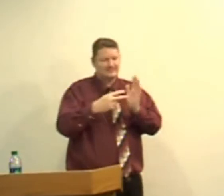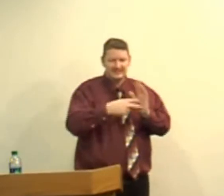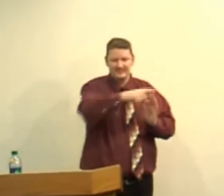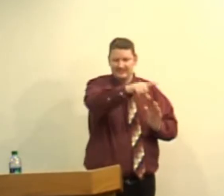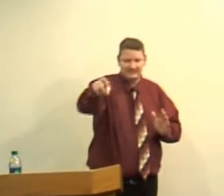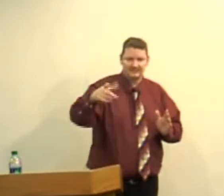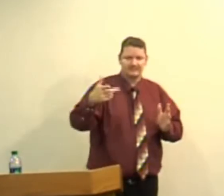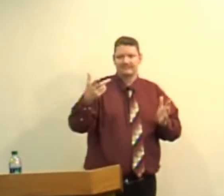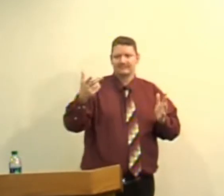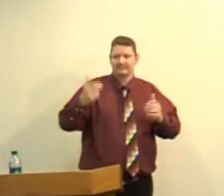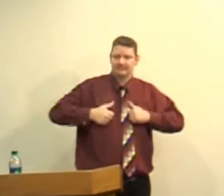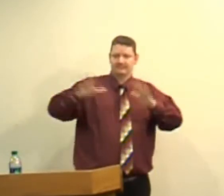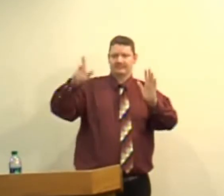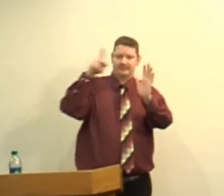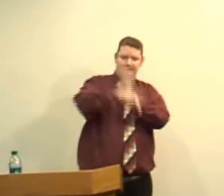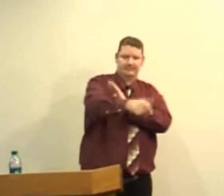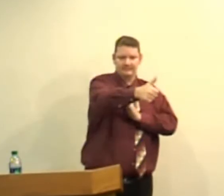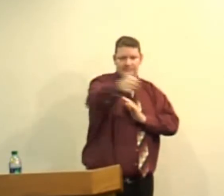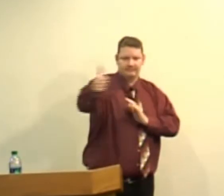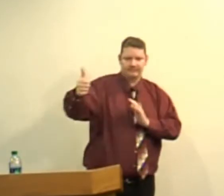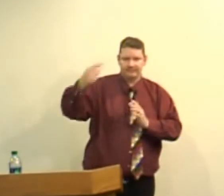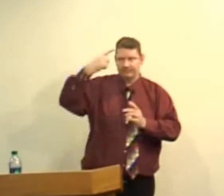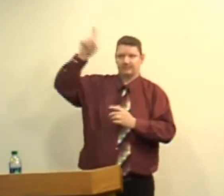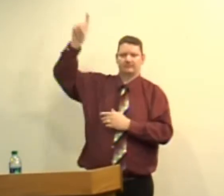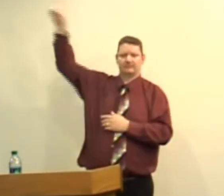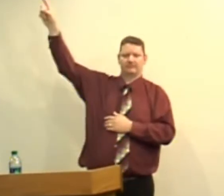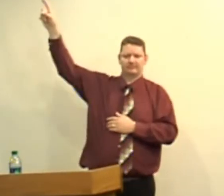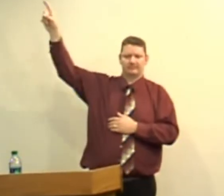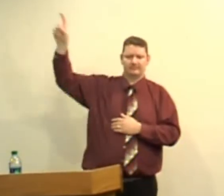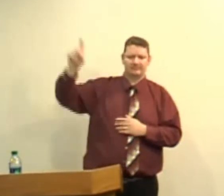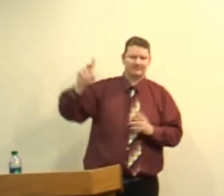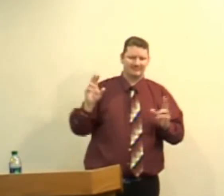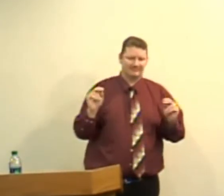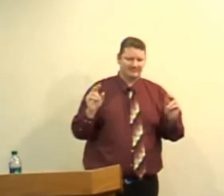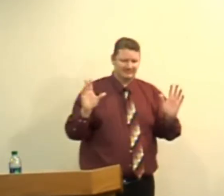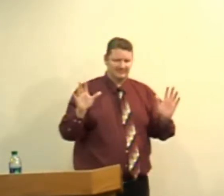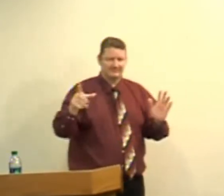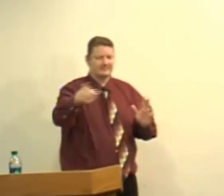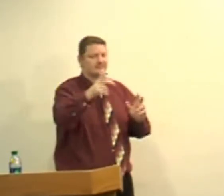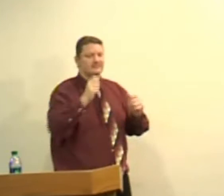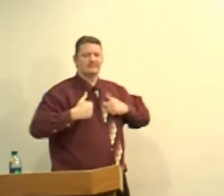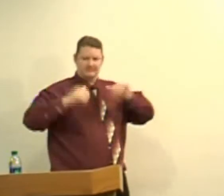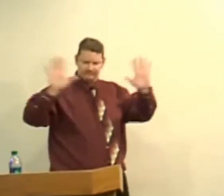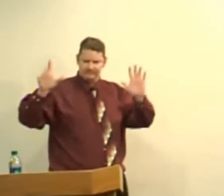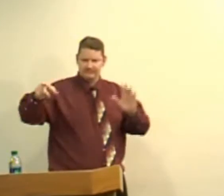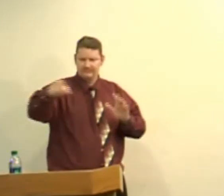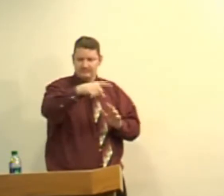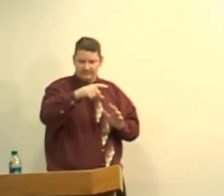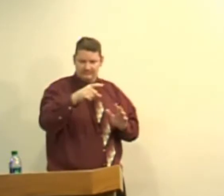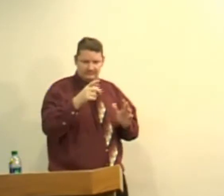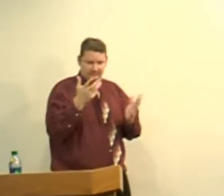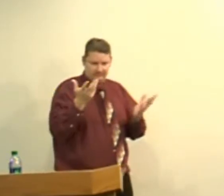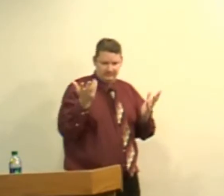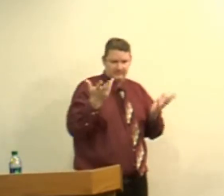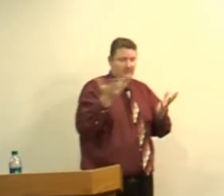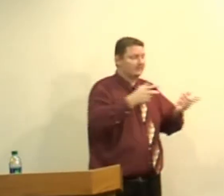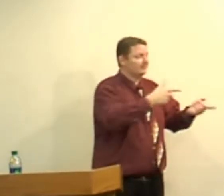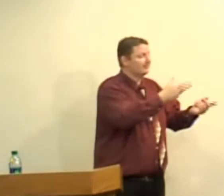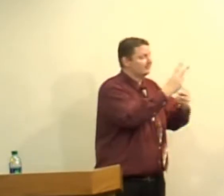That doesn't mean you kill yourself, God. No, it's not saying sacrifice yourself.